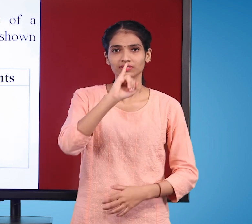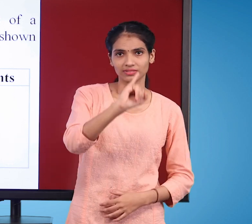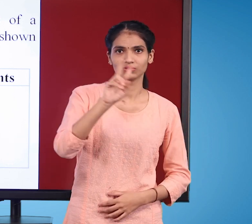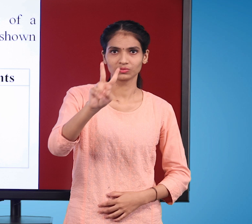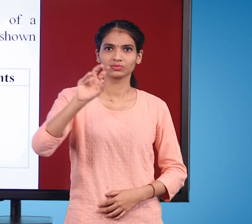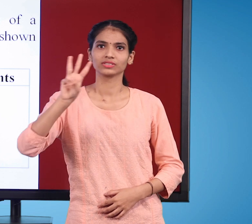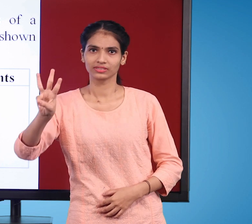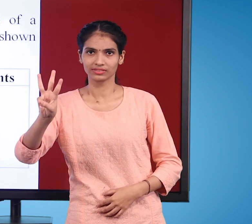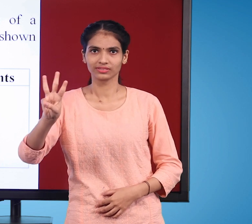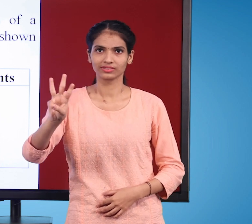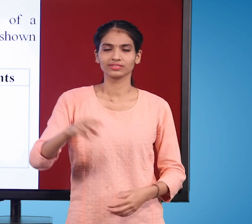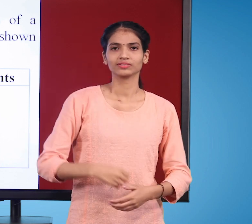623.